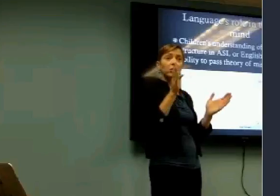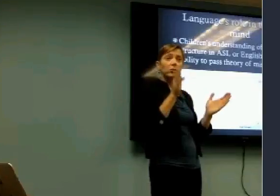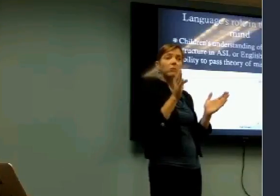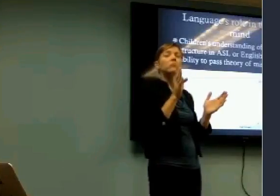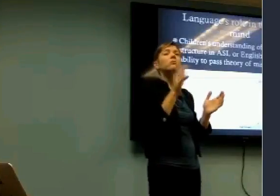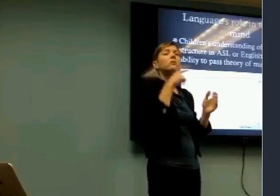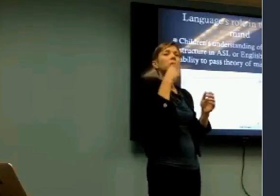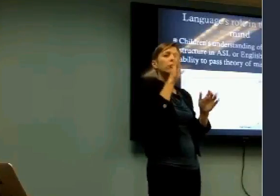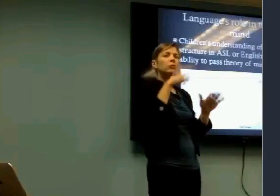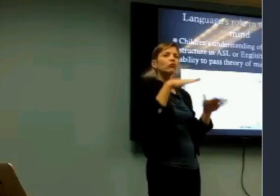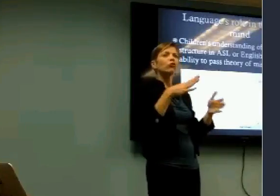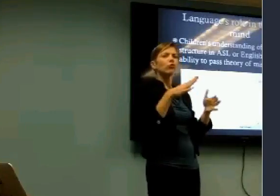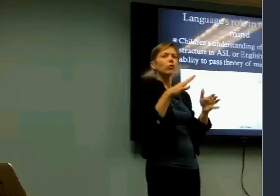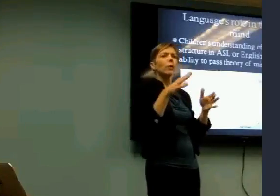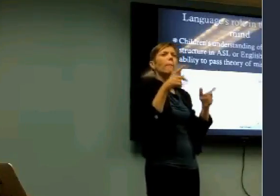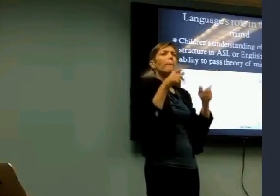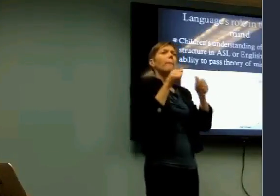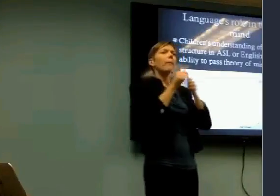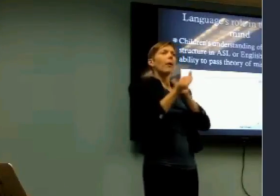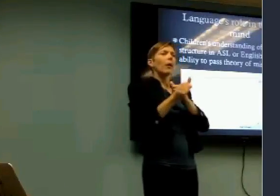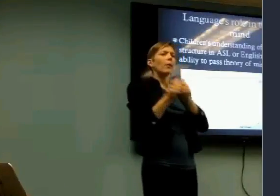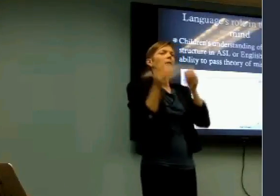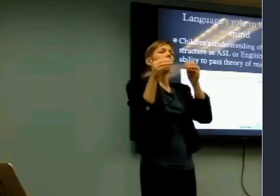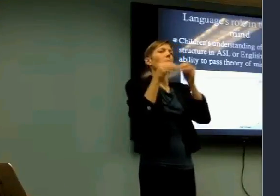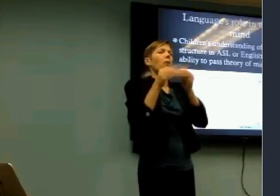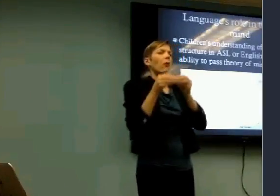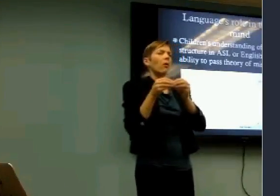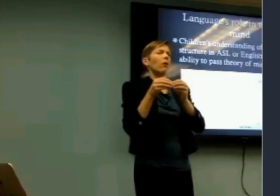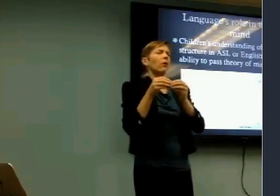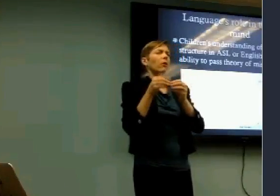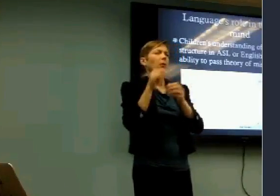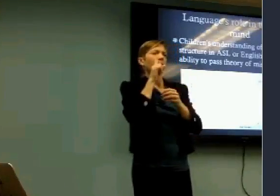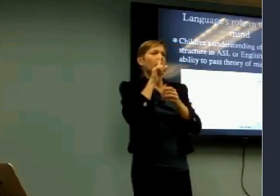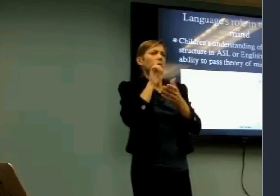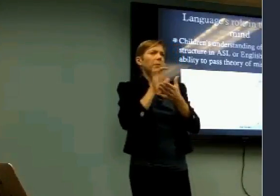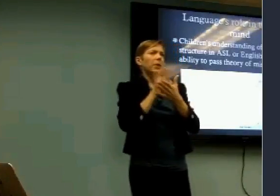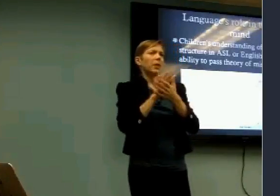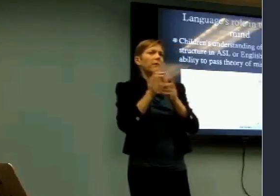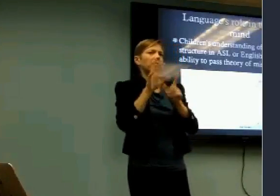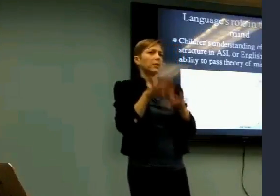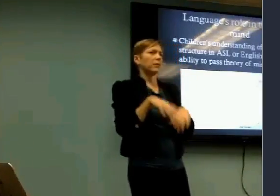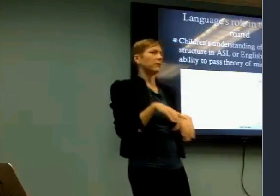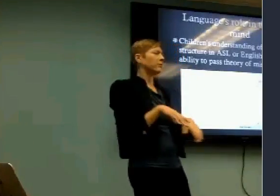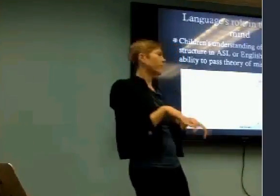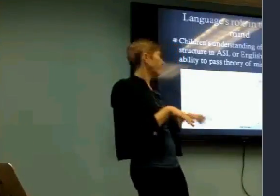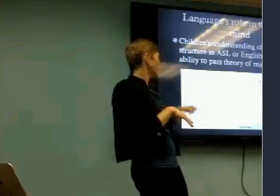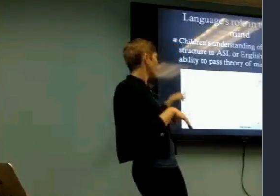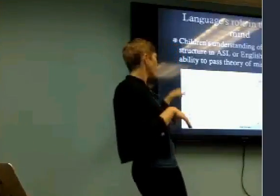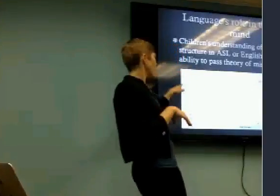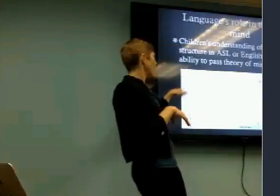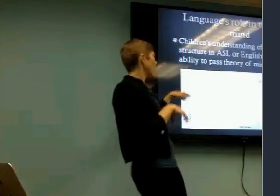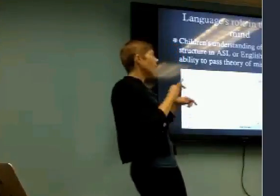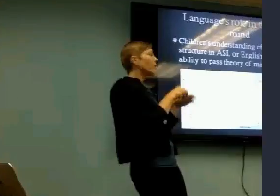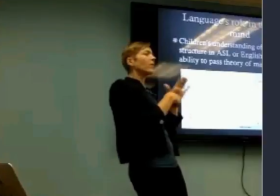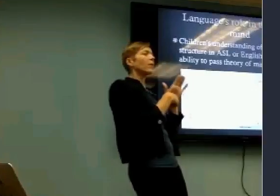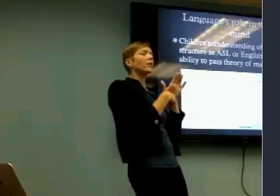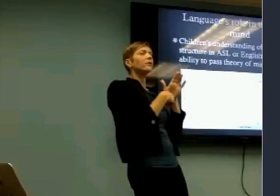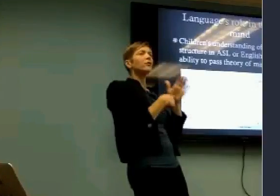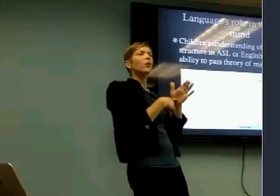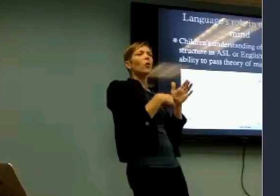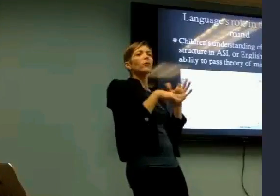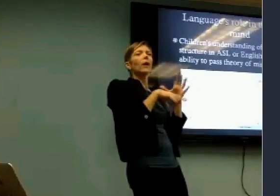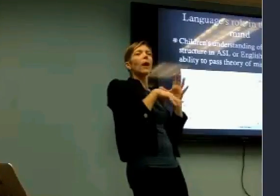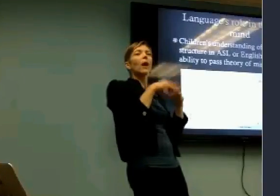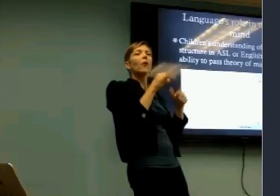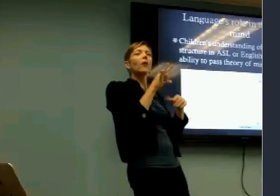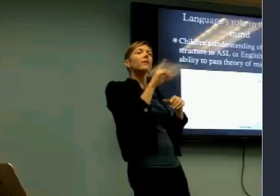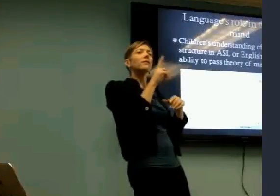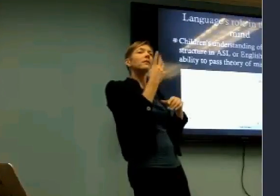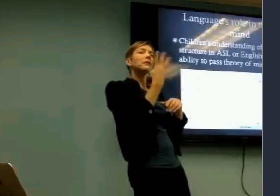And with age, we see that children pass more false belief tasks as they get older.